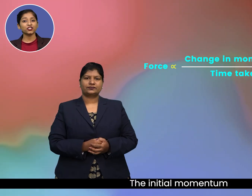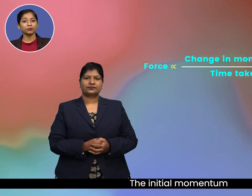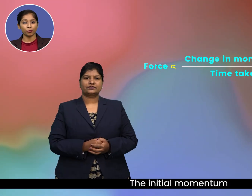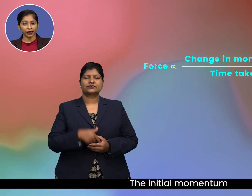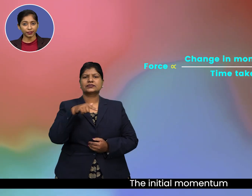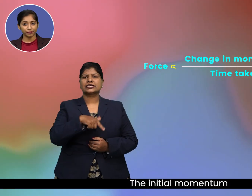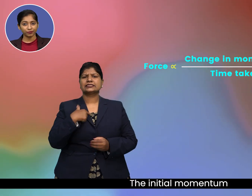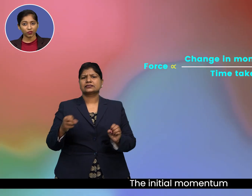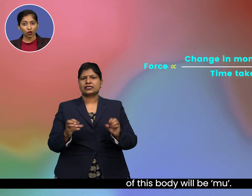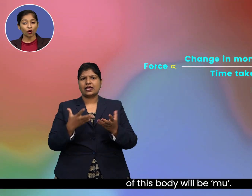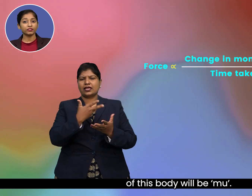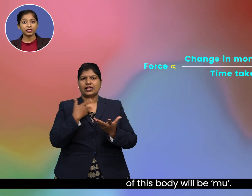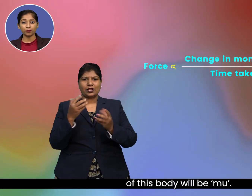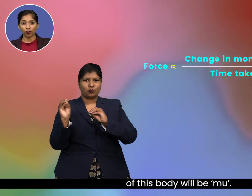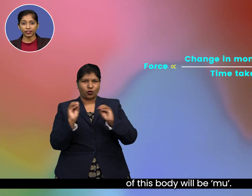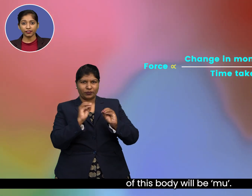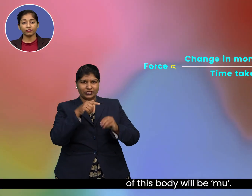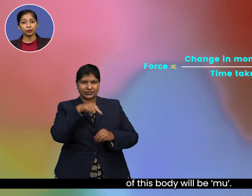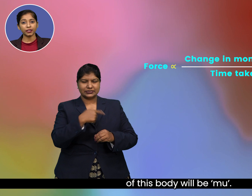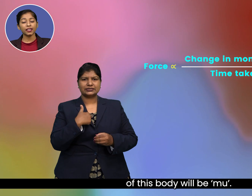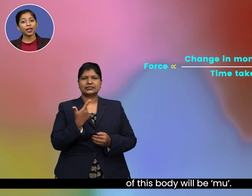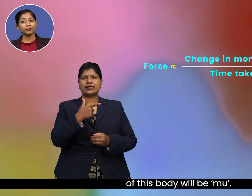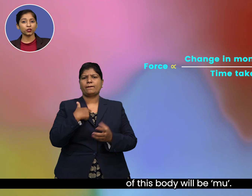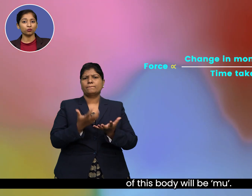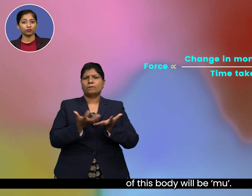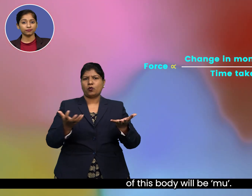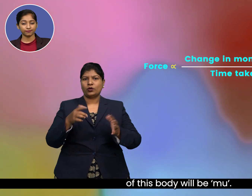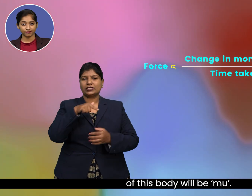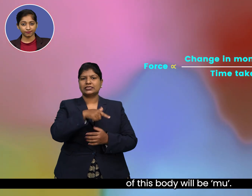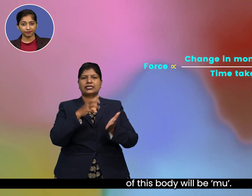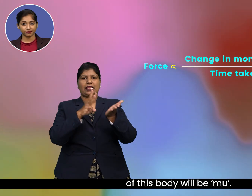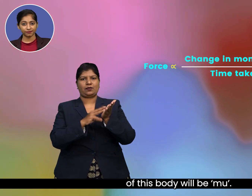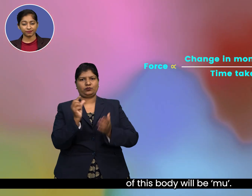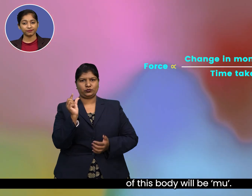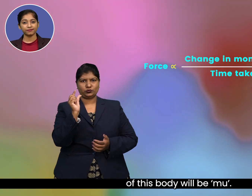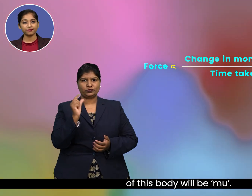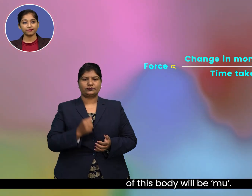The initial momentum of this body will be mu.